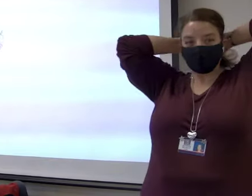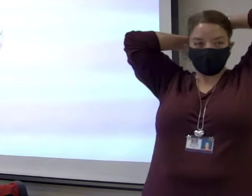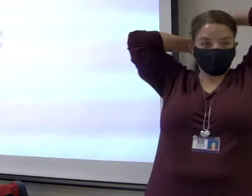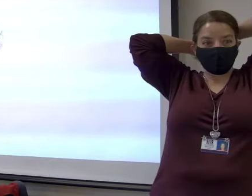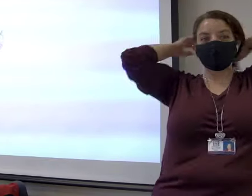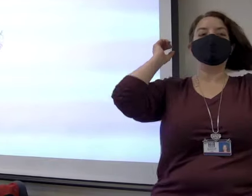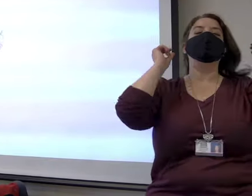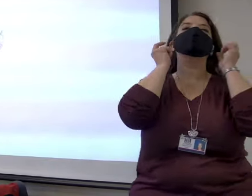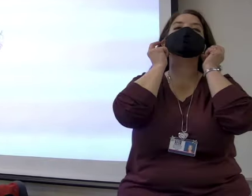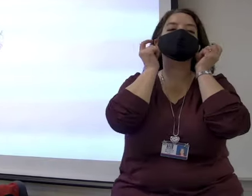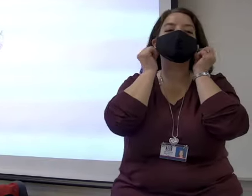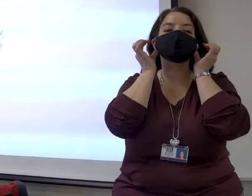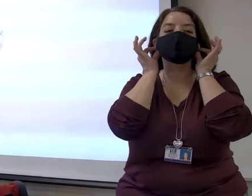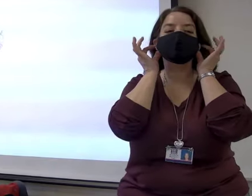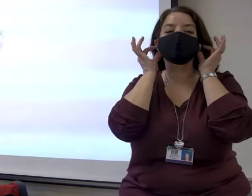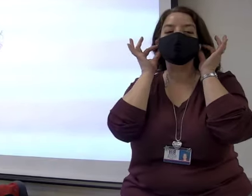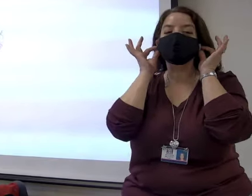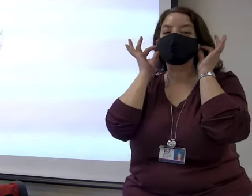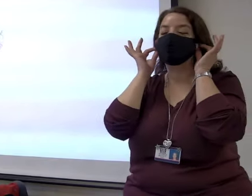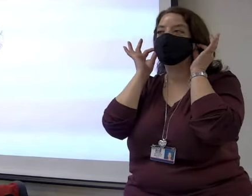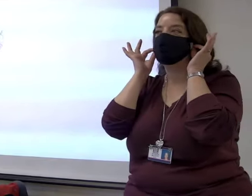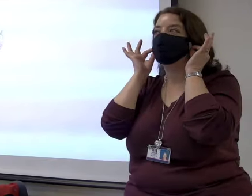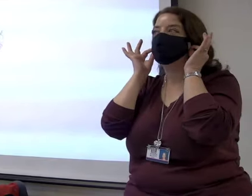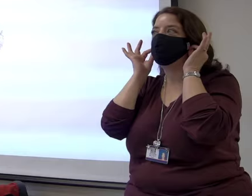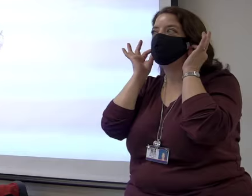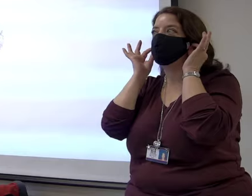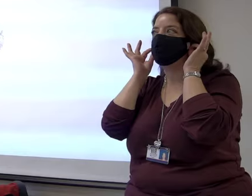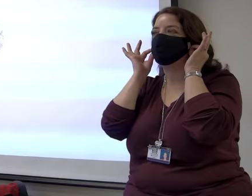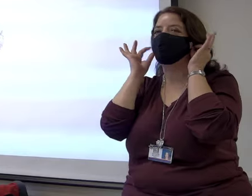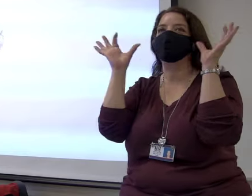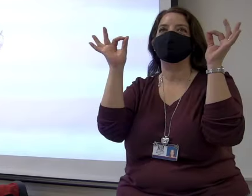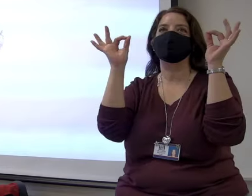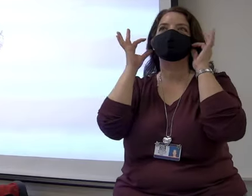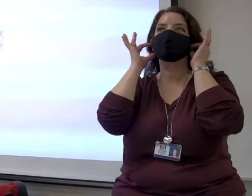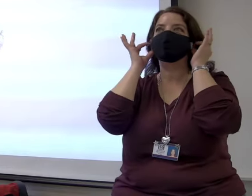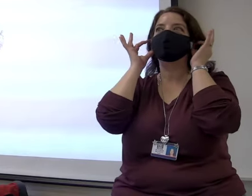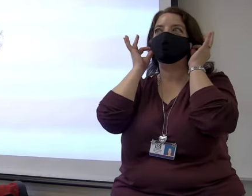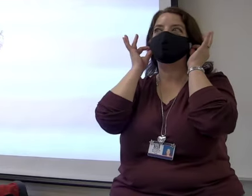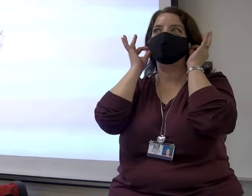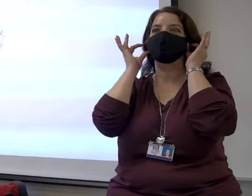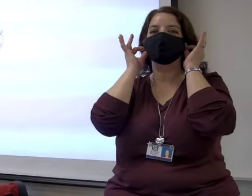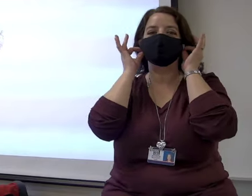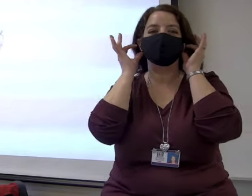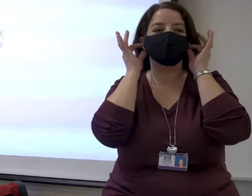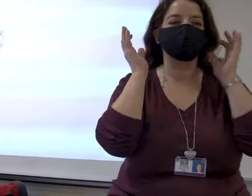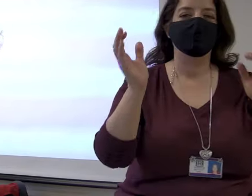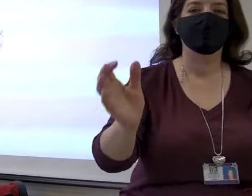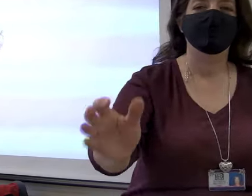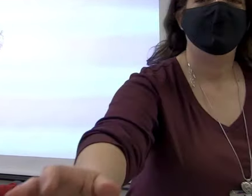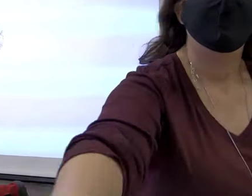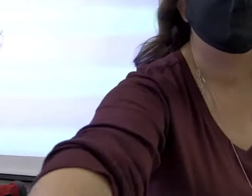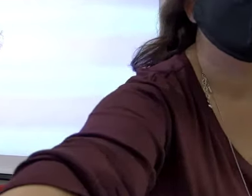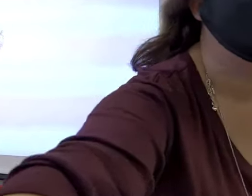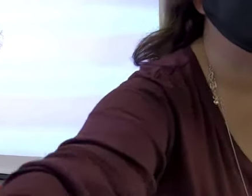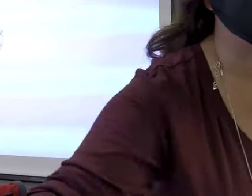So earrings, you're just going to start with just like basic studs, right? Just, it's literally they poked a hole in your ear. That's not a good place for that